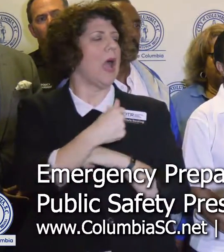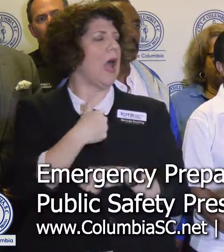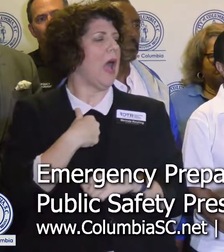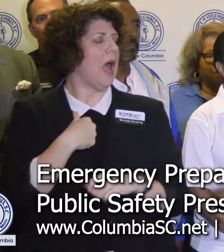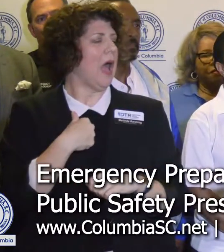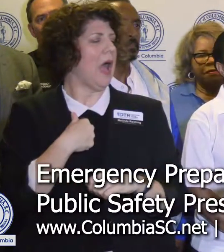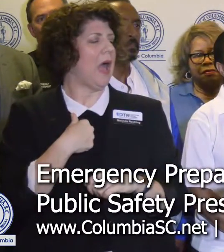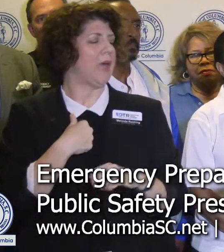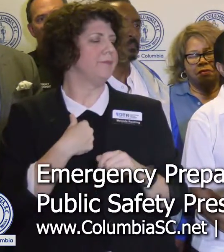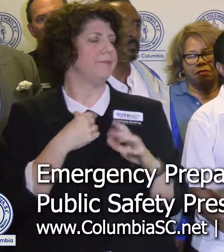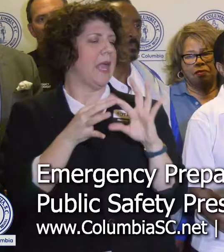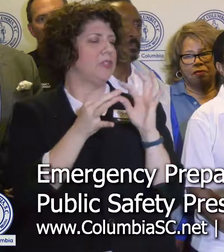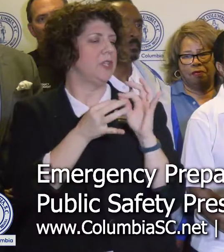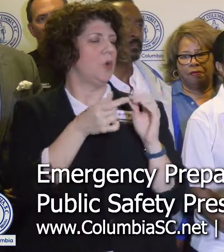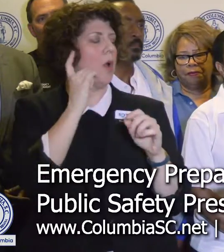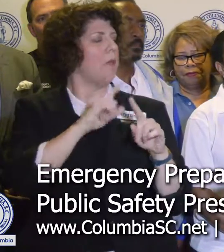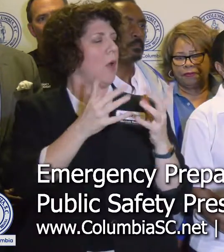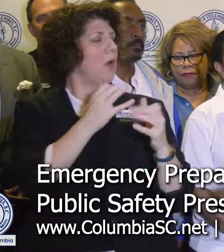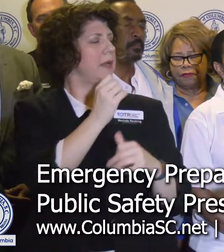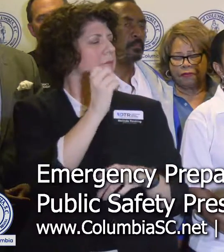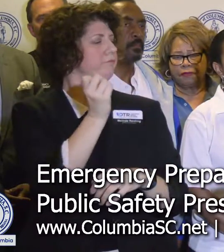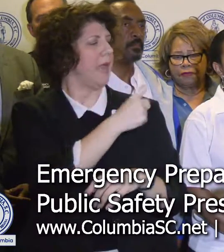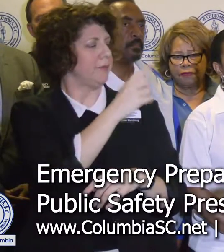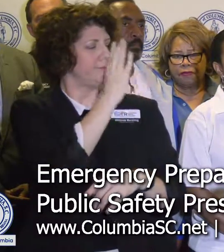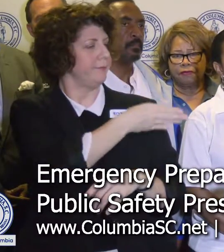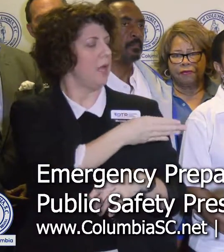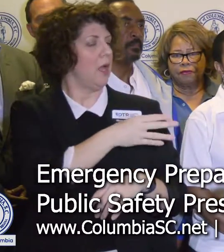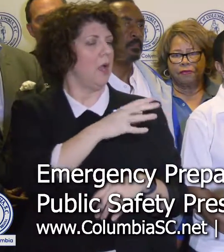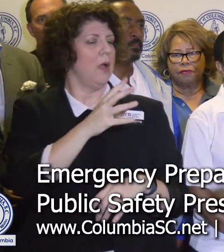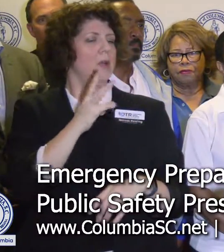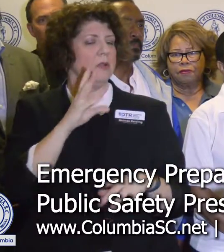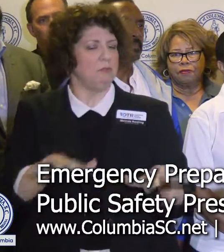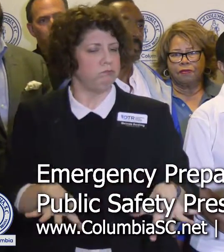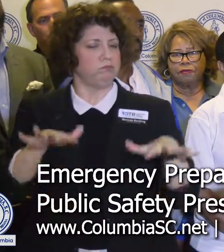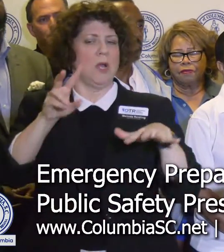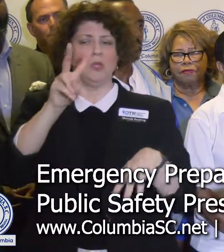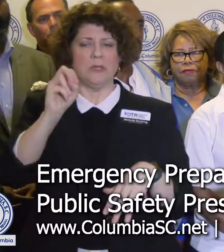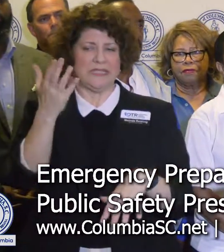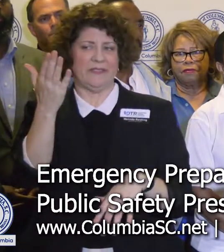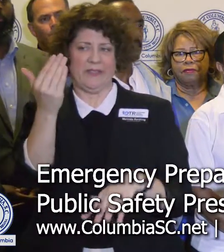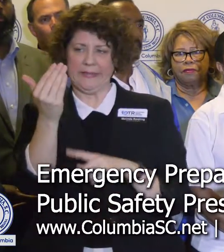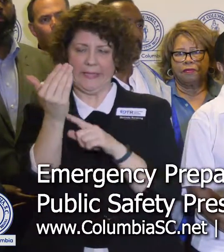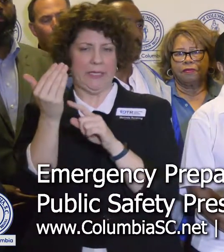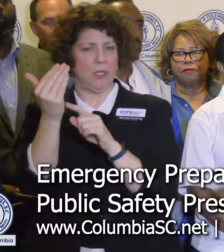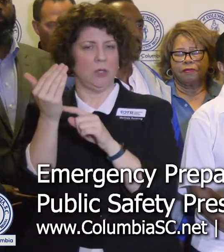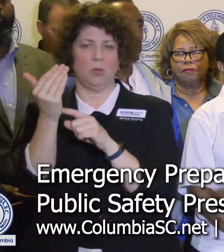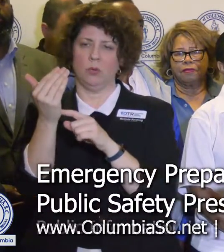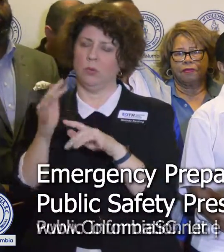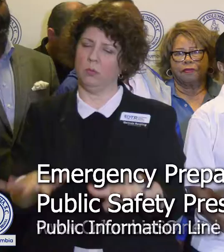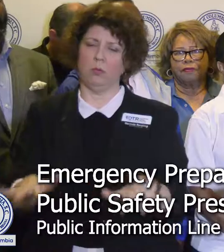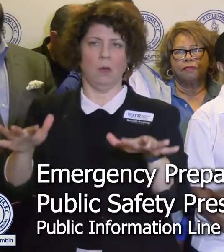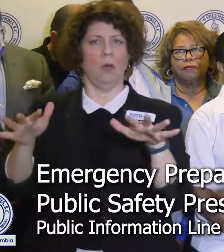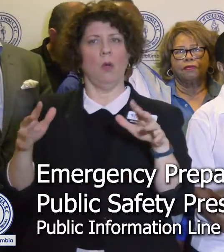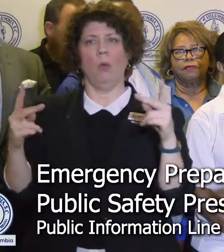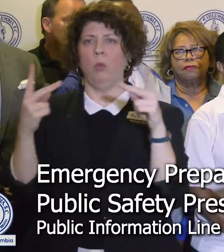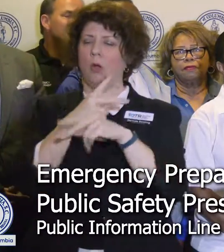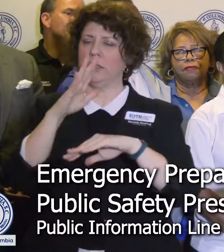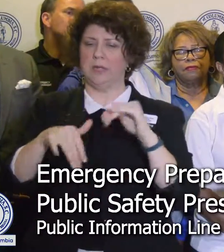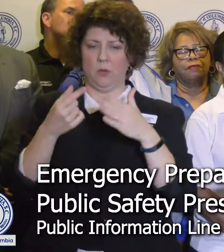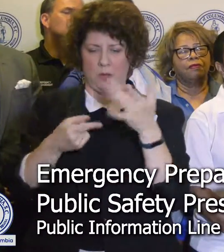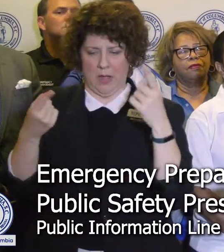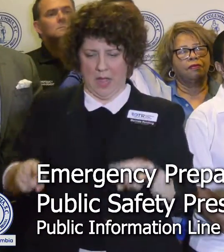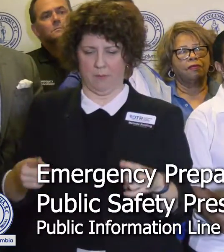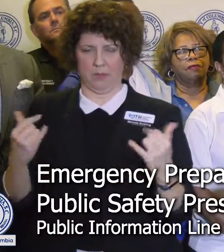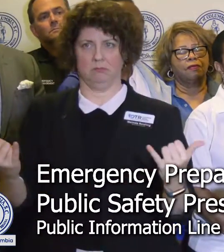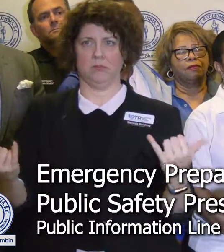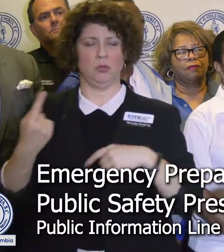speaking about this earlier, but if I could ask you, you know, the floods of 2015 obviously was a little more than what is going on today,